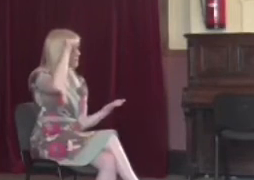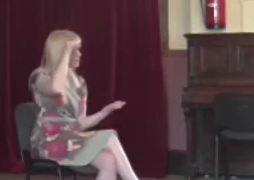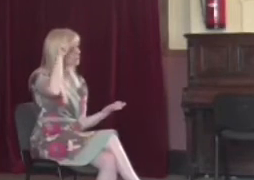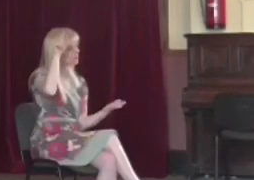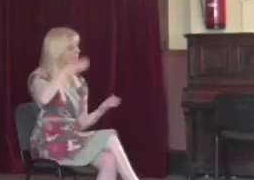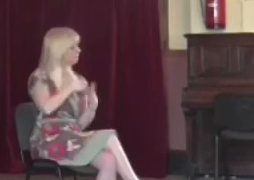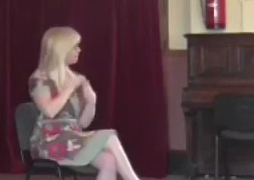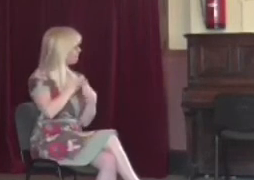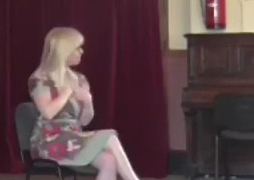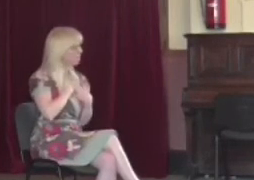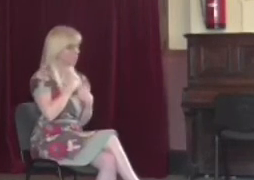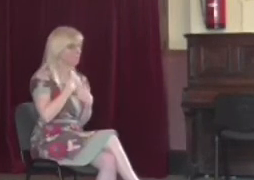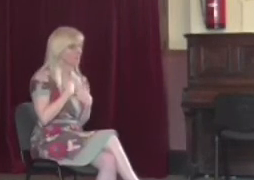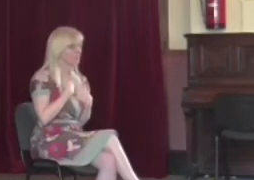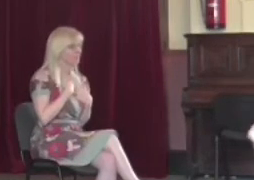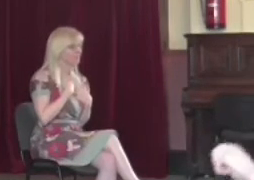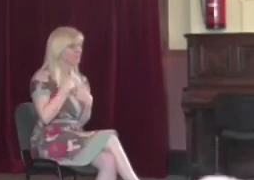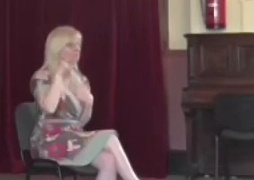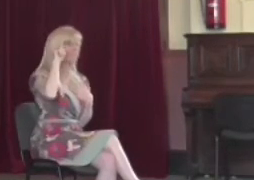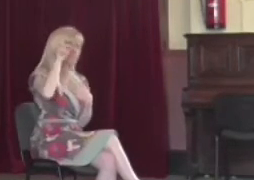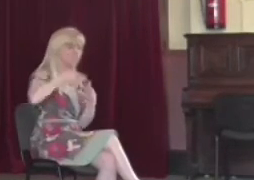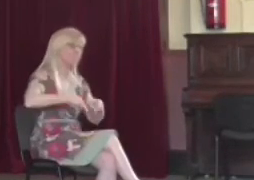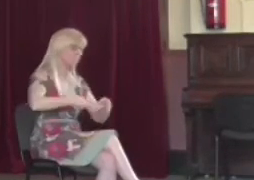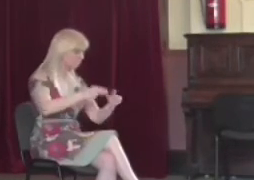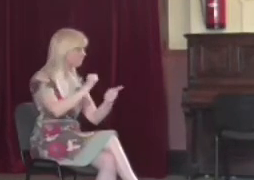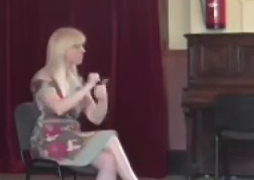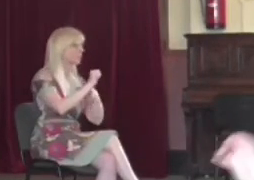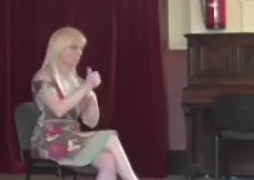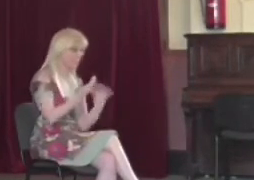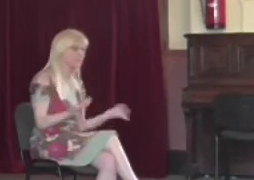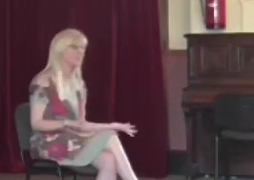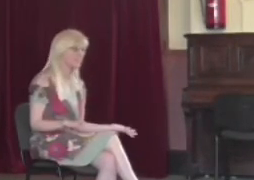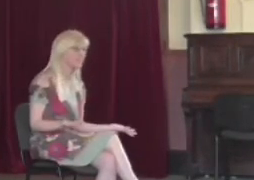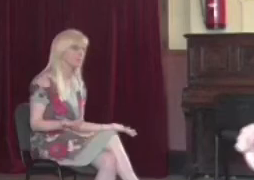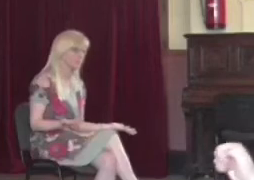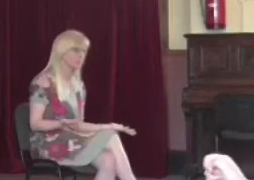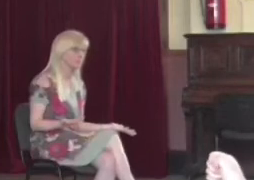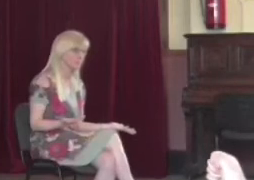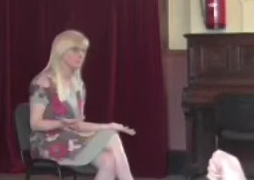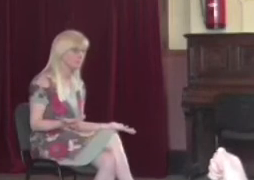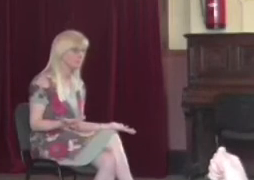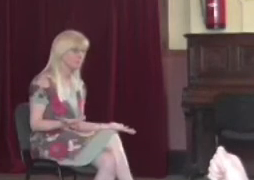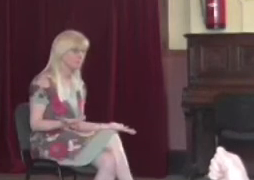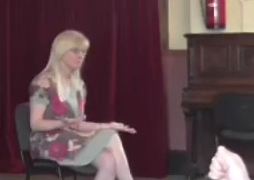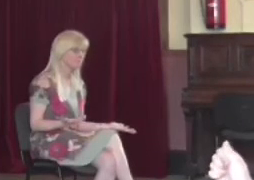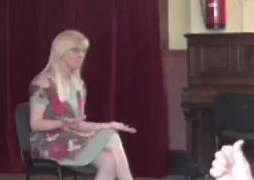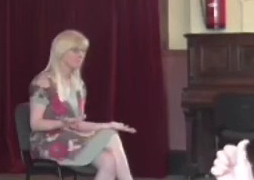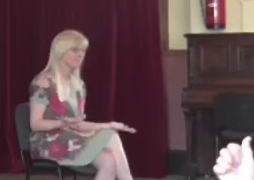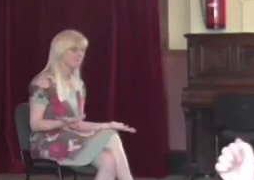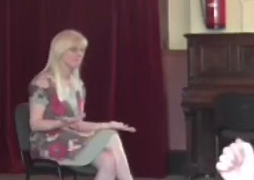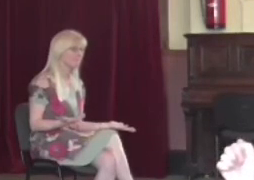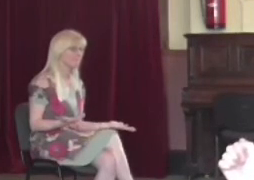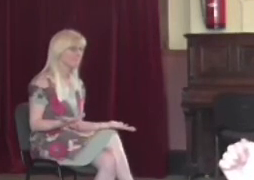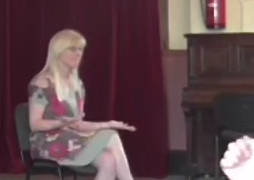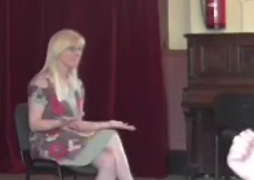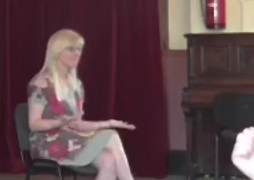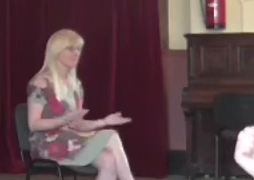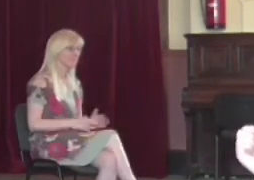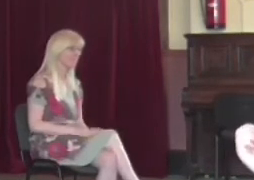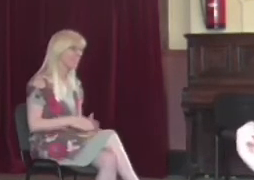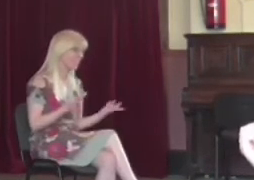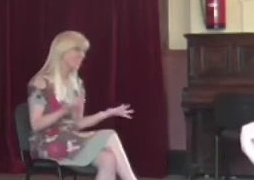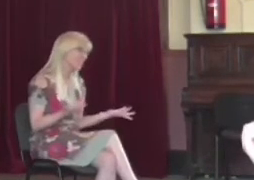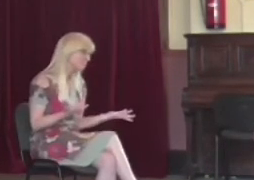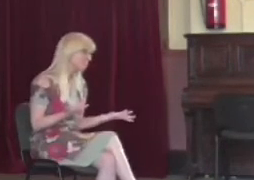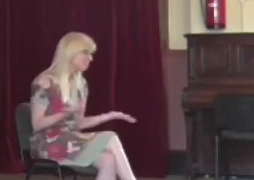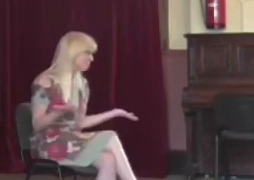along. You'll be more than welcome. And then another one stopped me in the corridor and said, isn't it just for Catholics? I said,